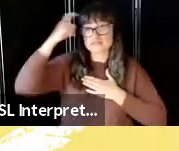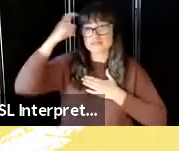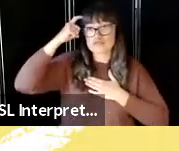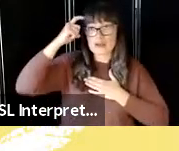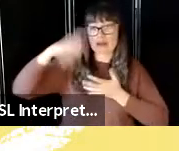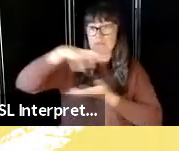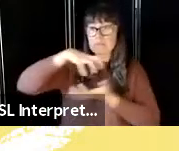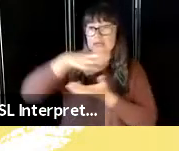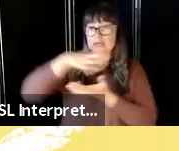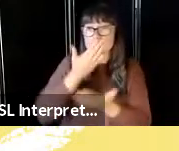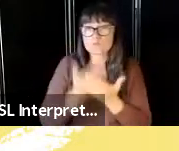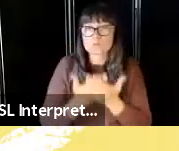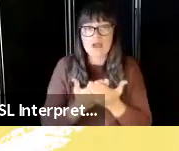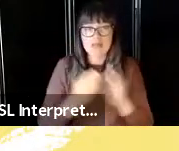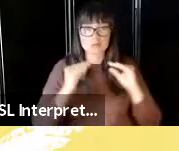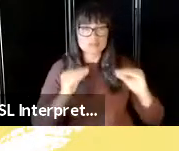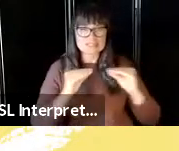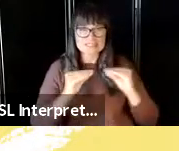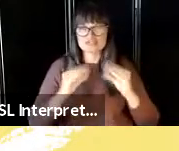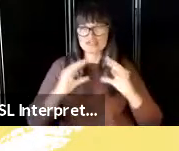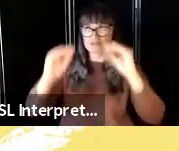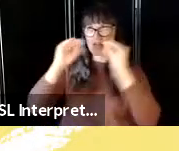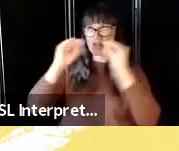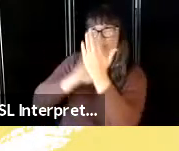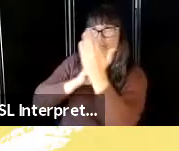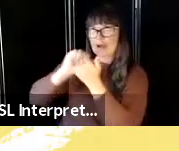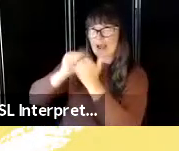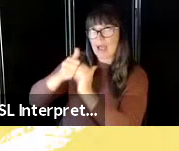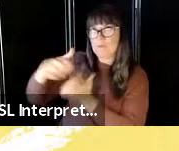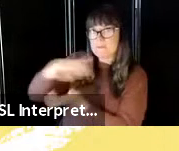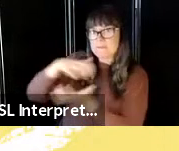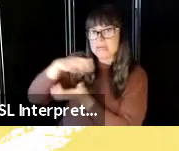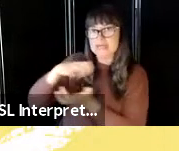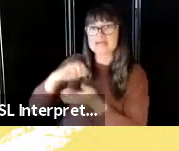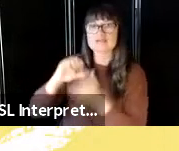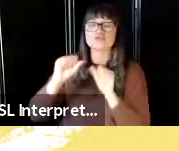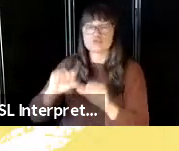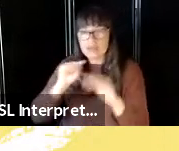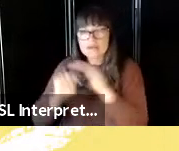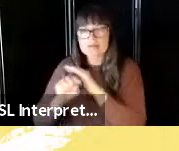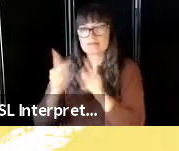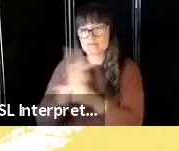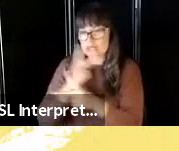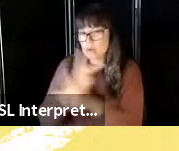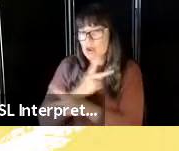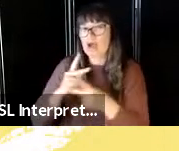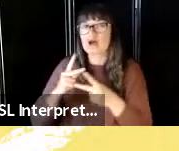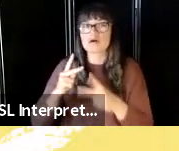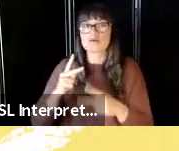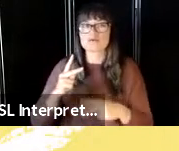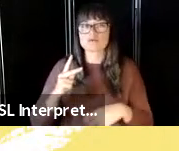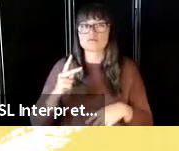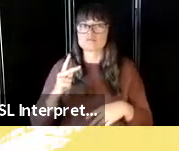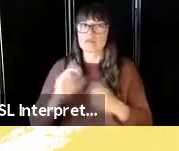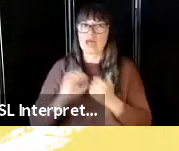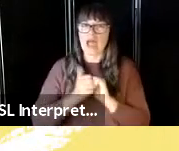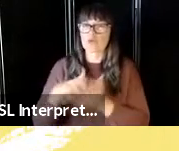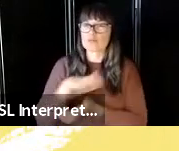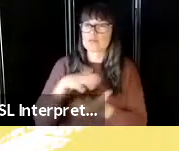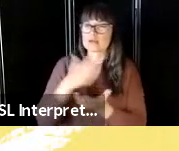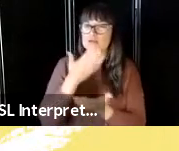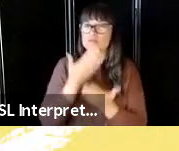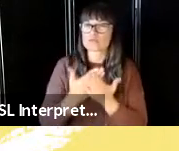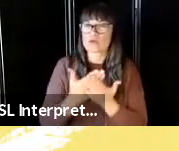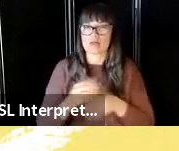teacher that teaches how to mix so that you are able to navigate and not feel like anywhere you have to engage